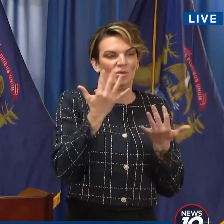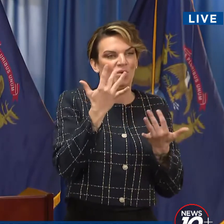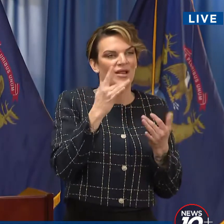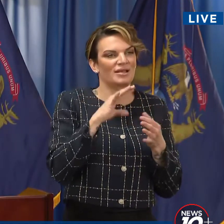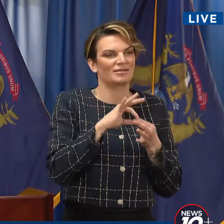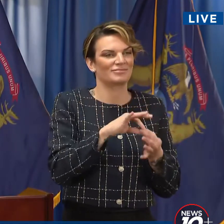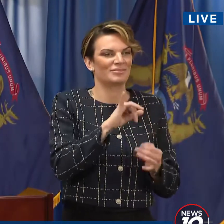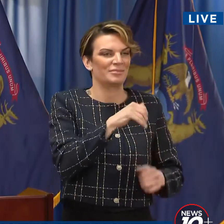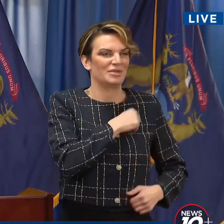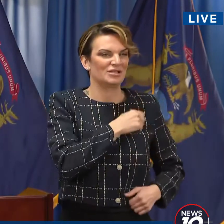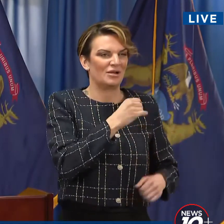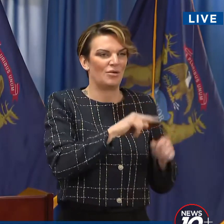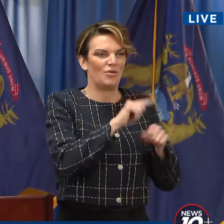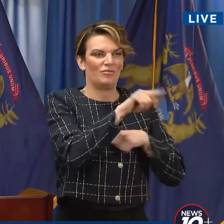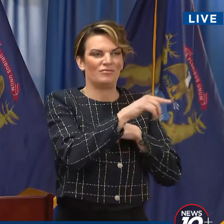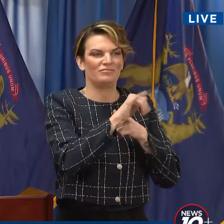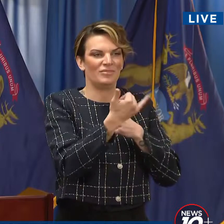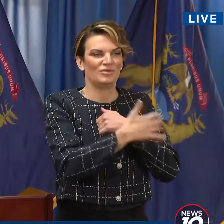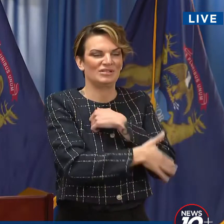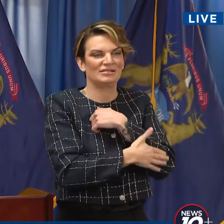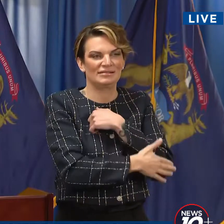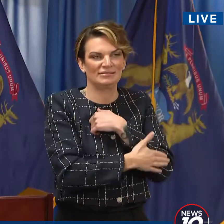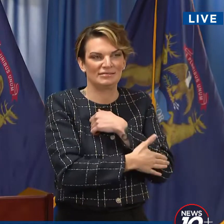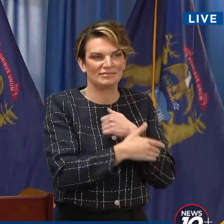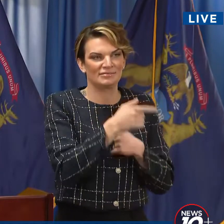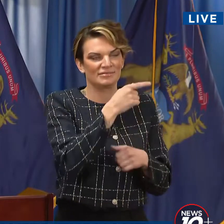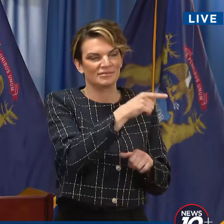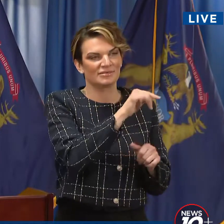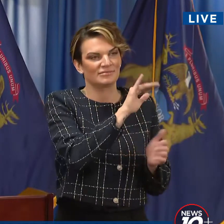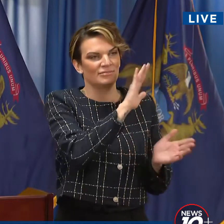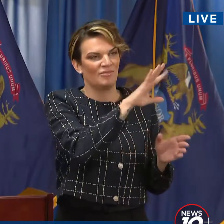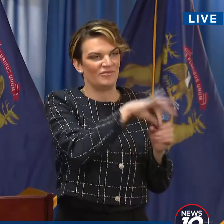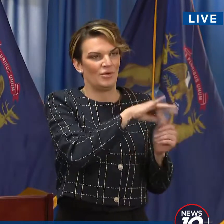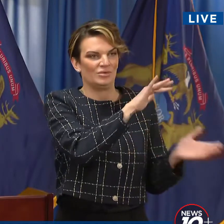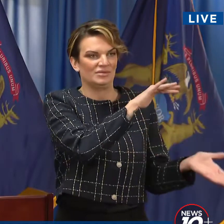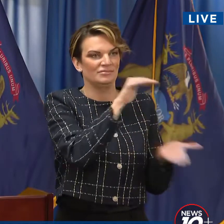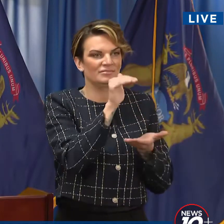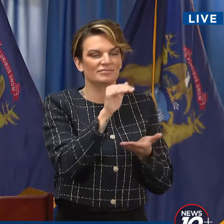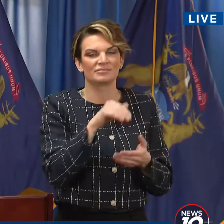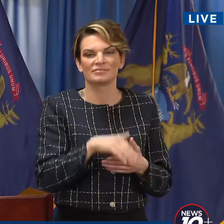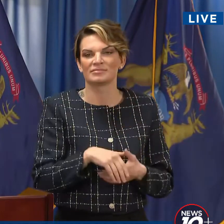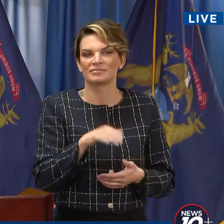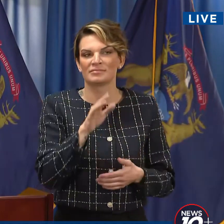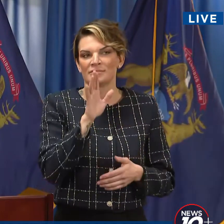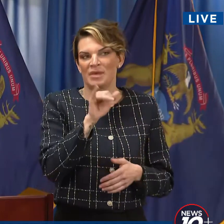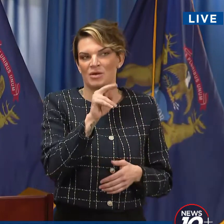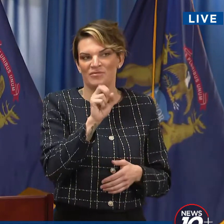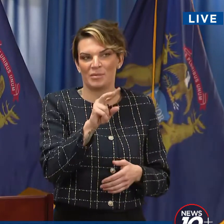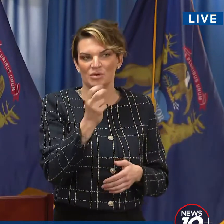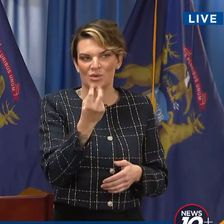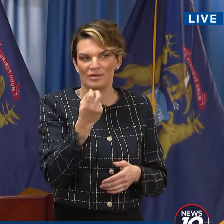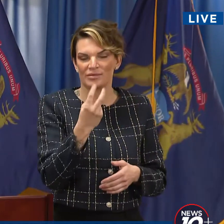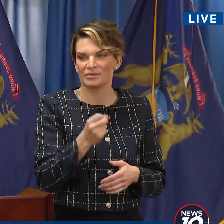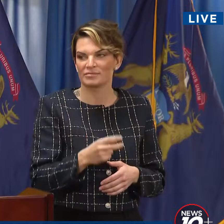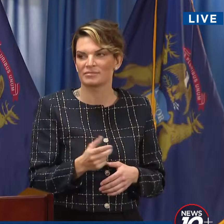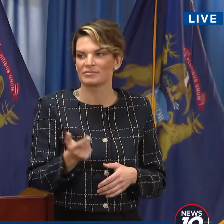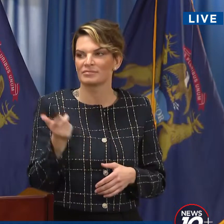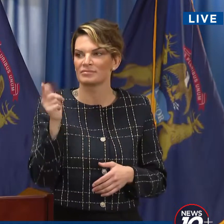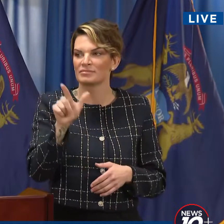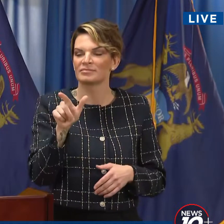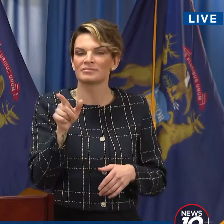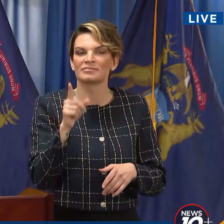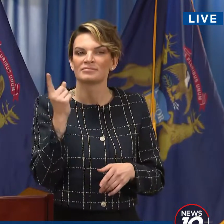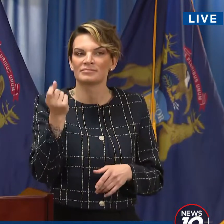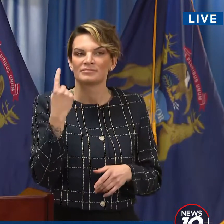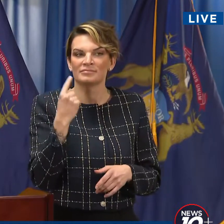they will count if they come in by Tuesday. The deadline's next Tuesday. Correct. November 12th. Yeah. There were some reports online last night